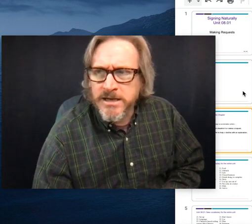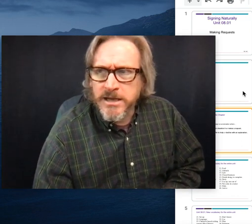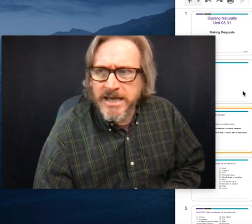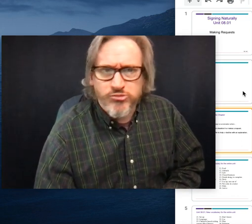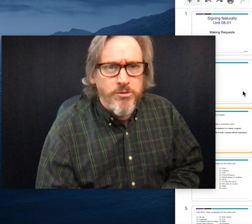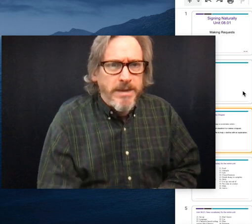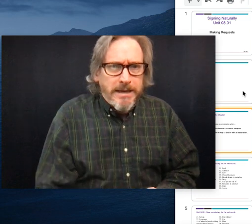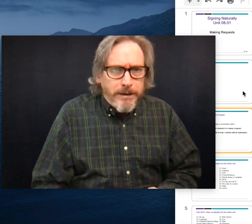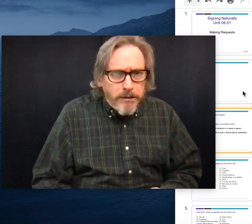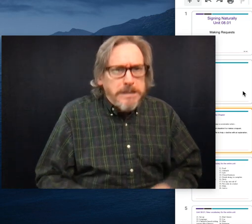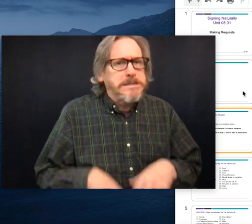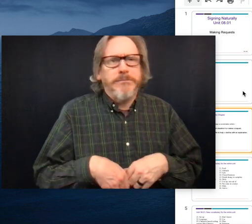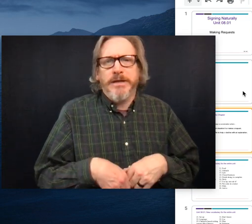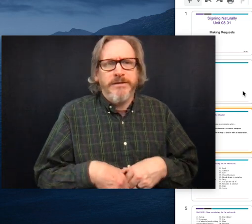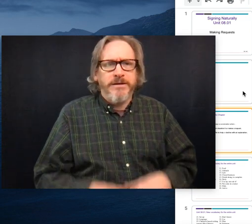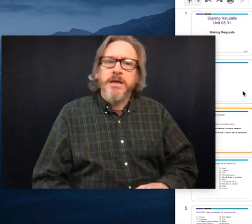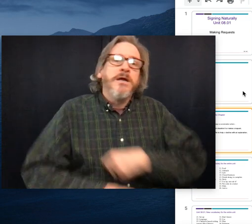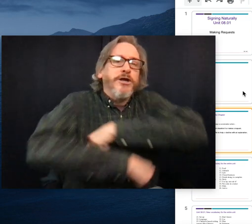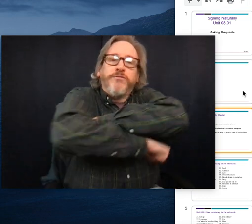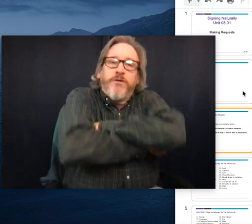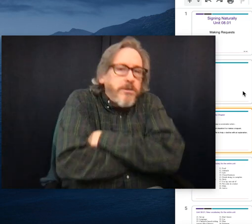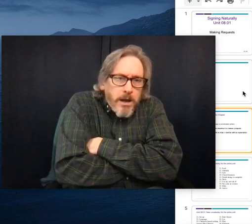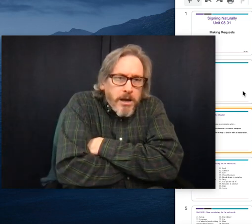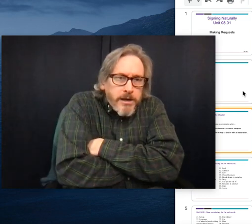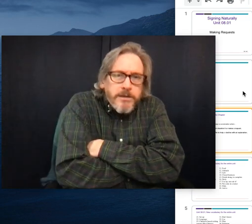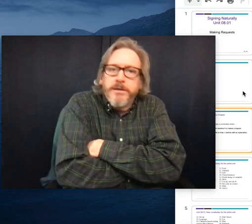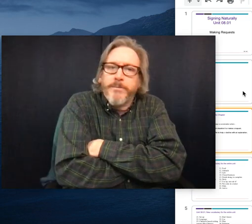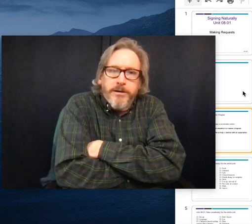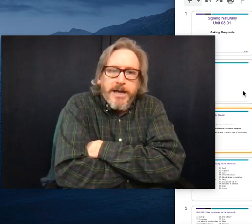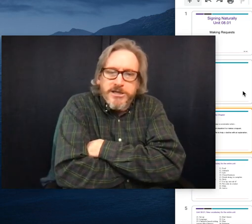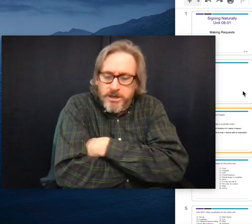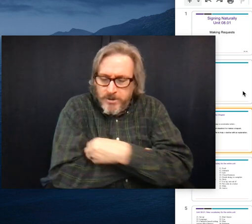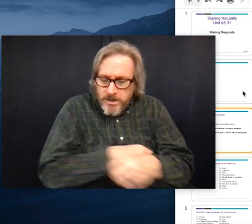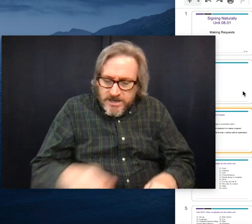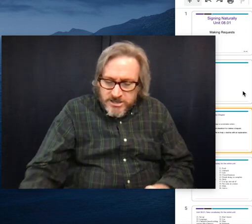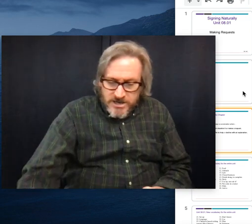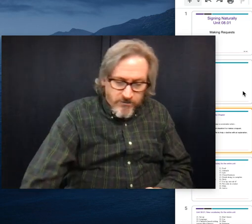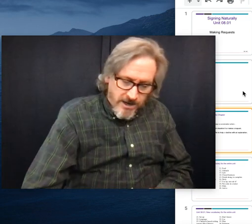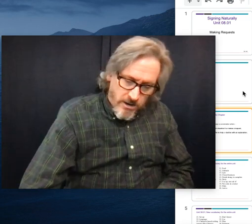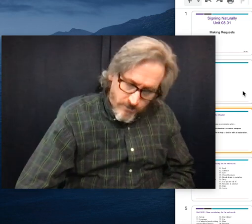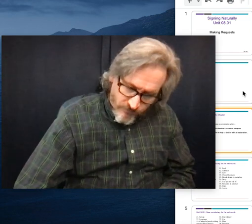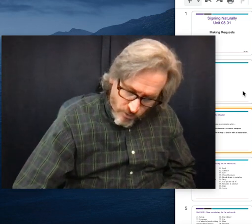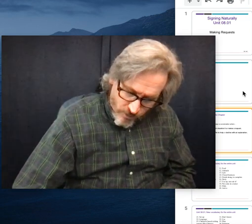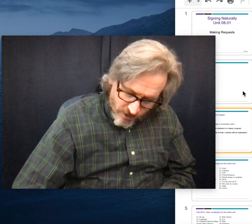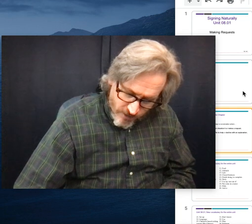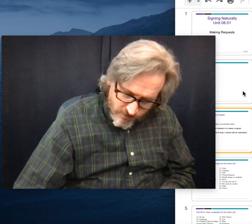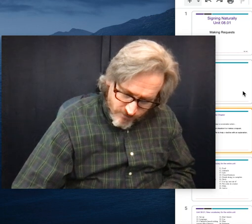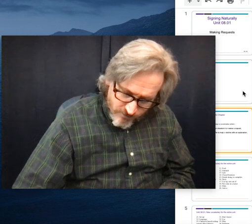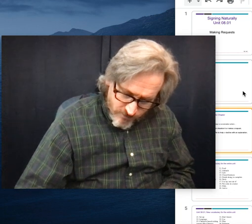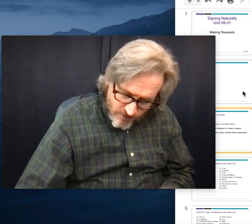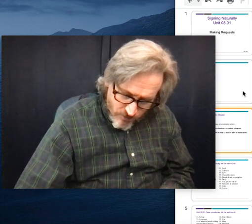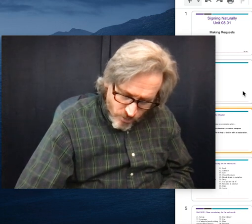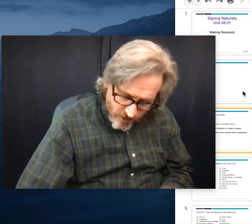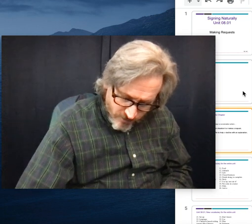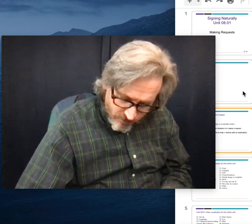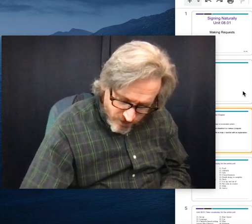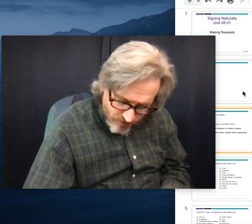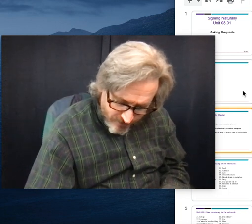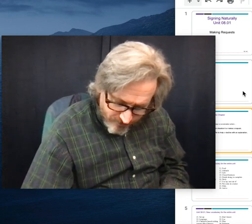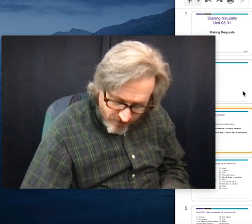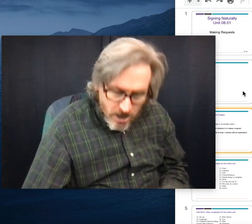in it's remedial and it's something that you're falling behind. You better catch up. Touch, not right now. I'm recording, okay? I'm